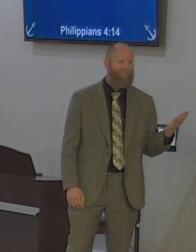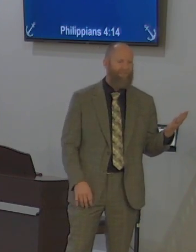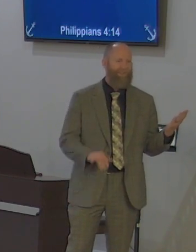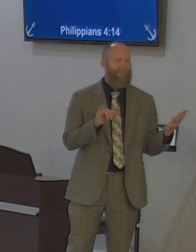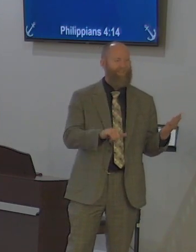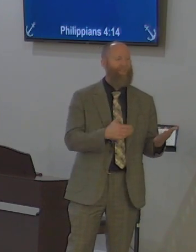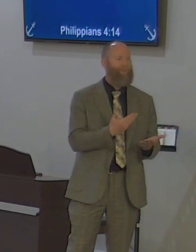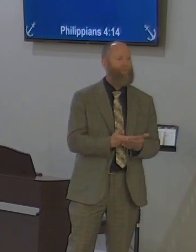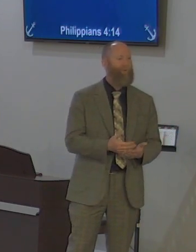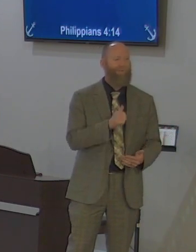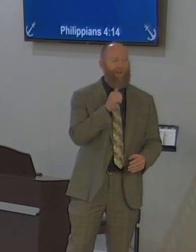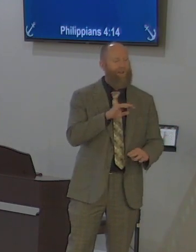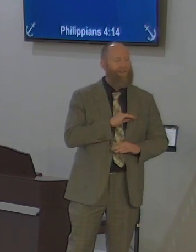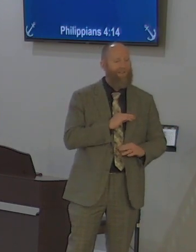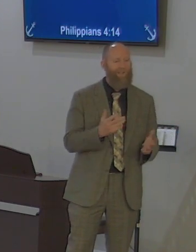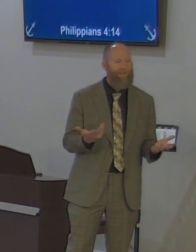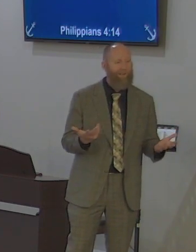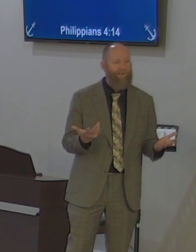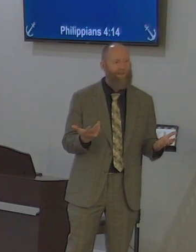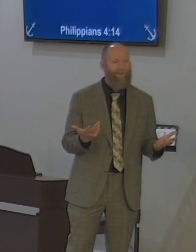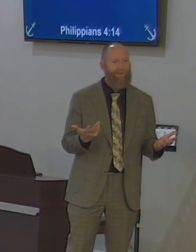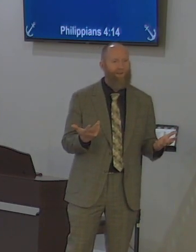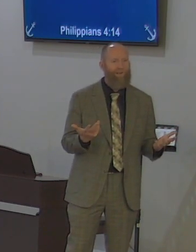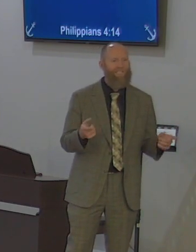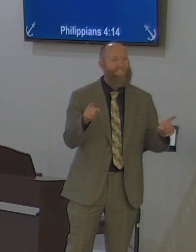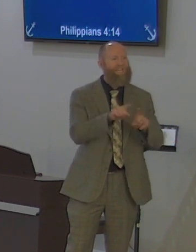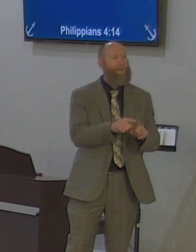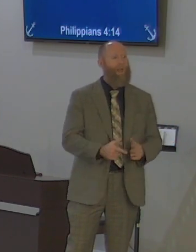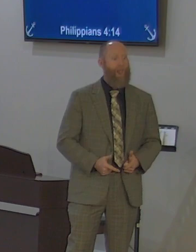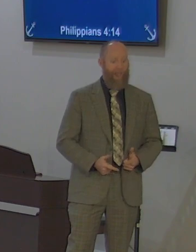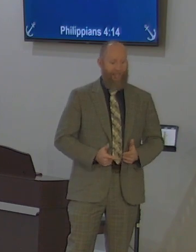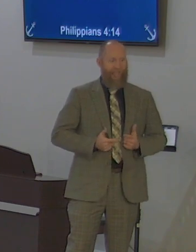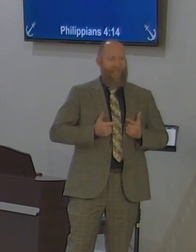Life chock full of stuff. And none of it's enough.